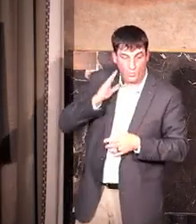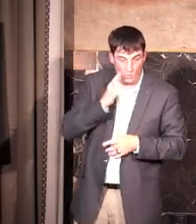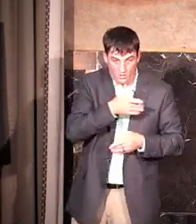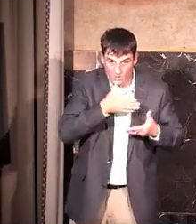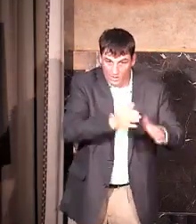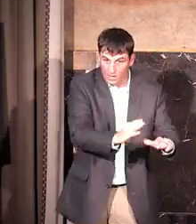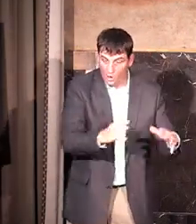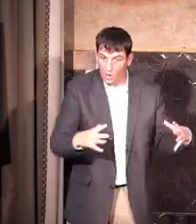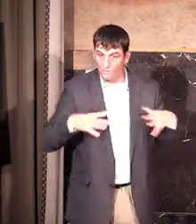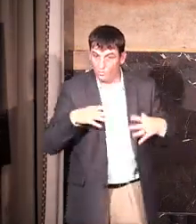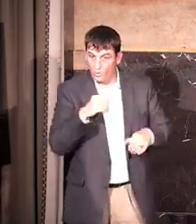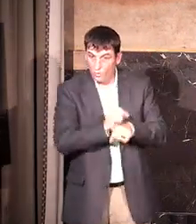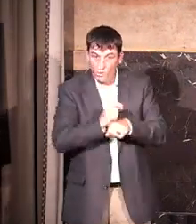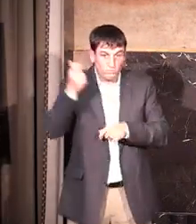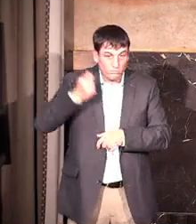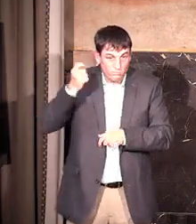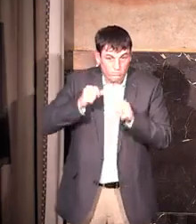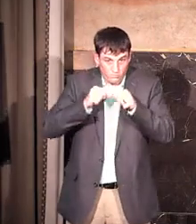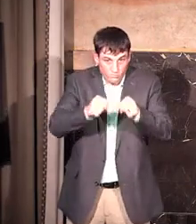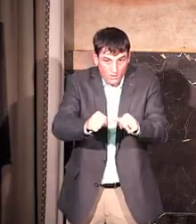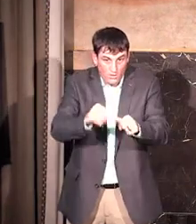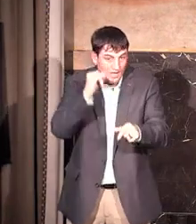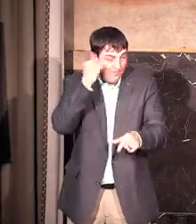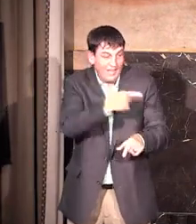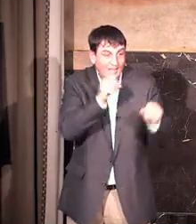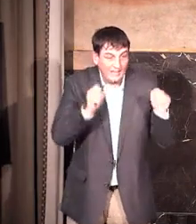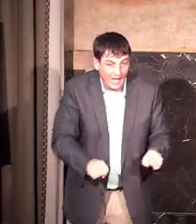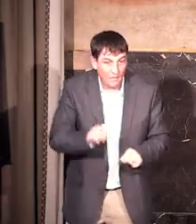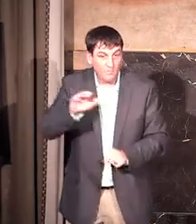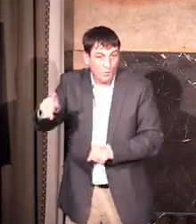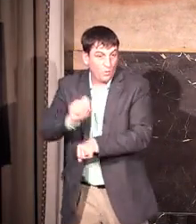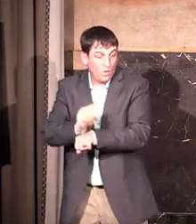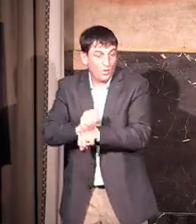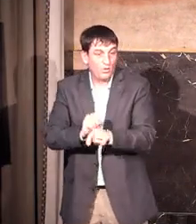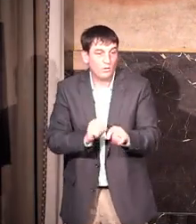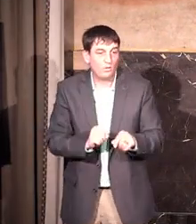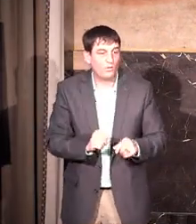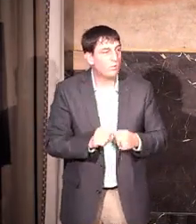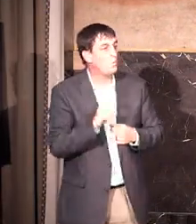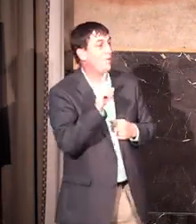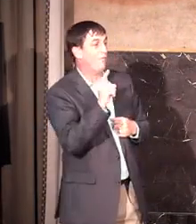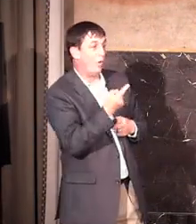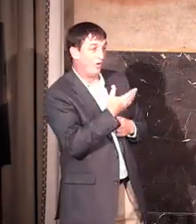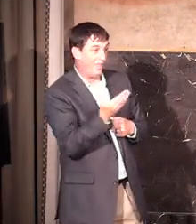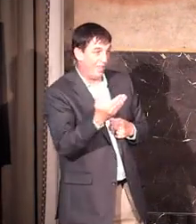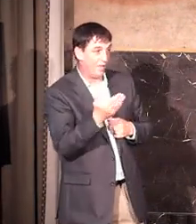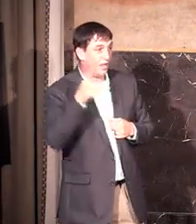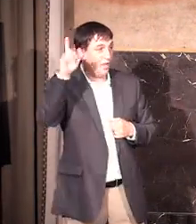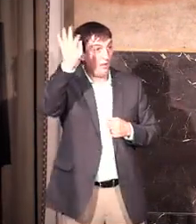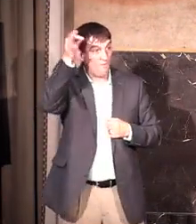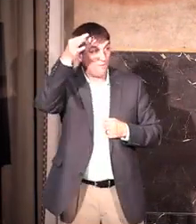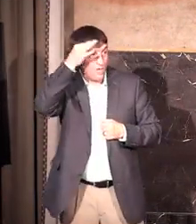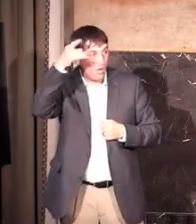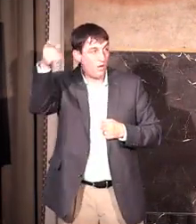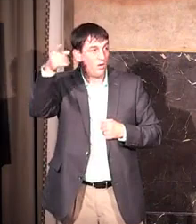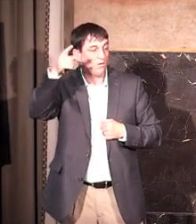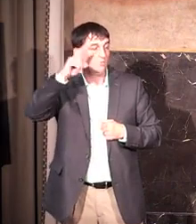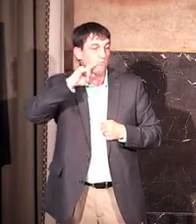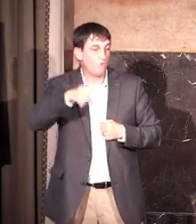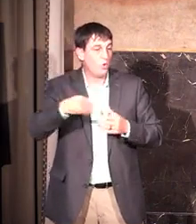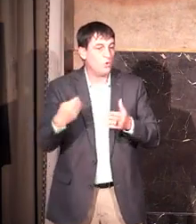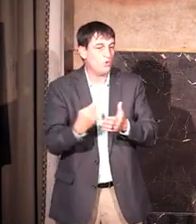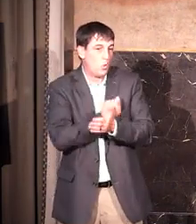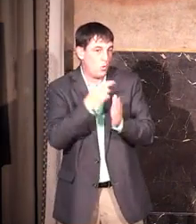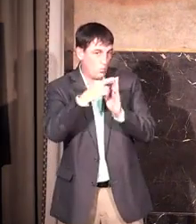back to work? Well, first of all, you need to understand that there are new sets of rules that were passed by the federal government with respect to